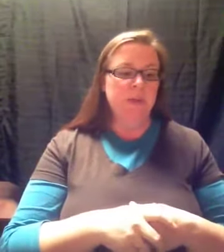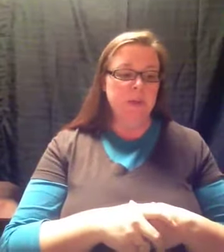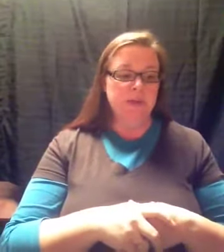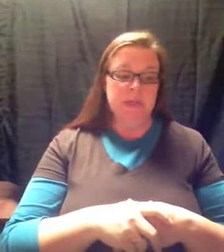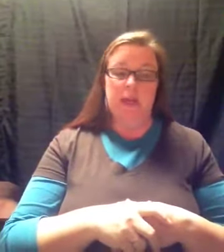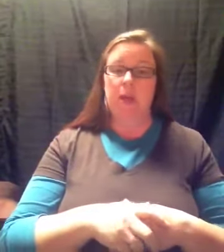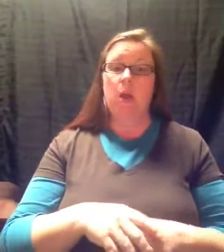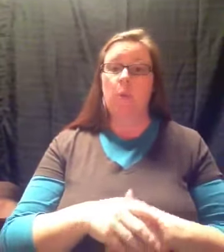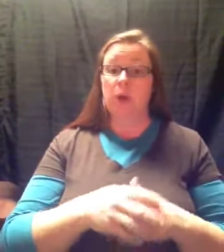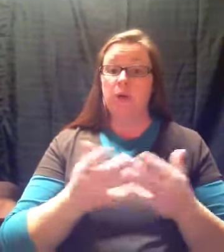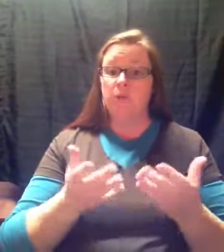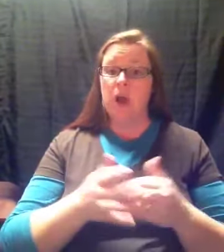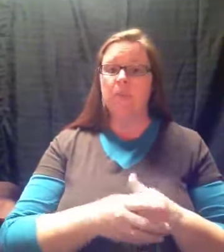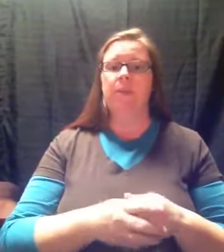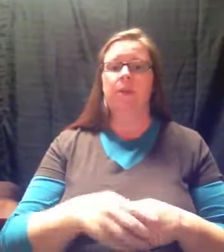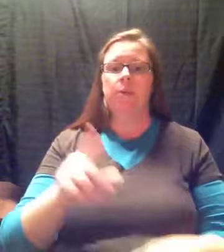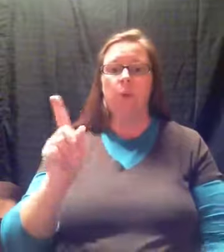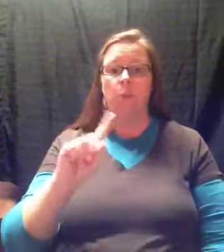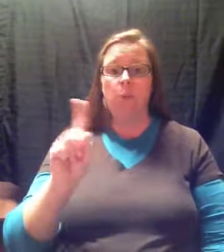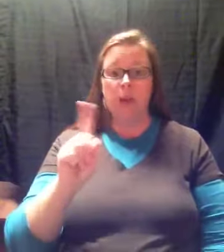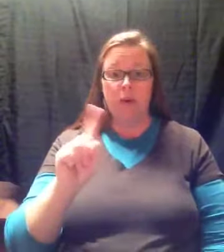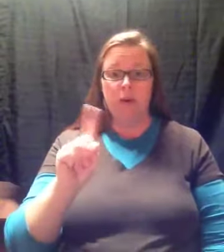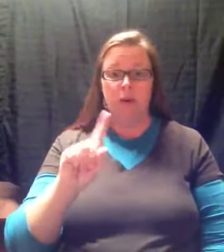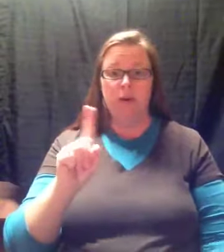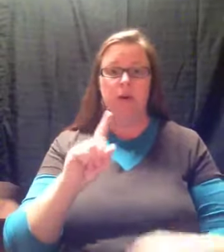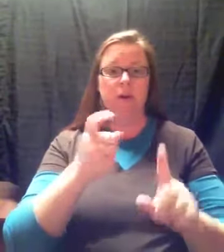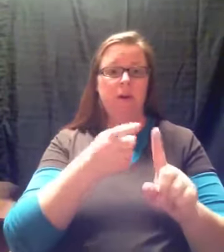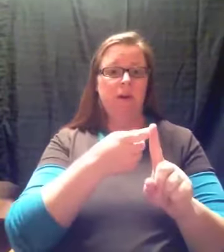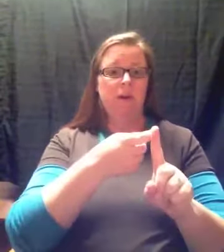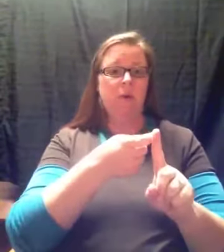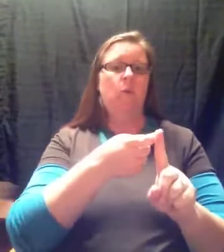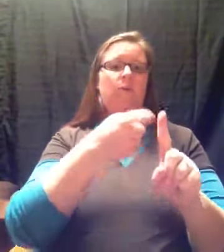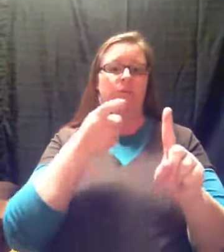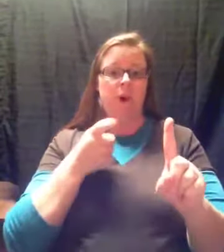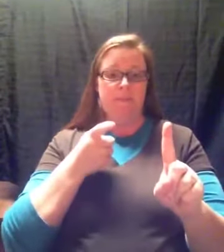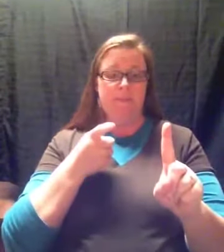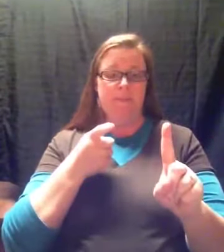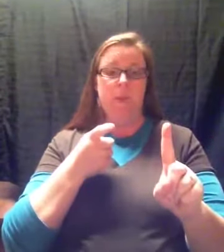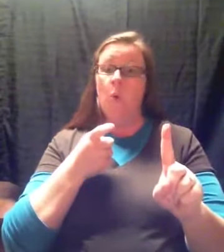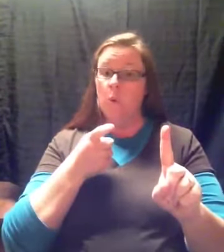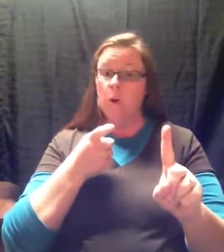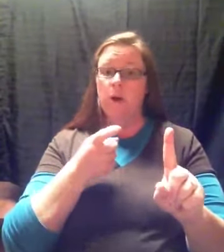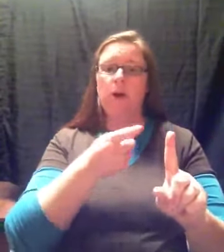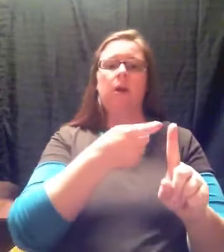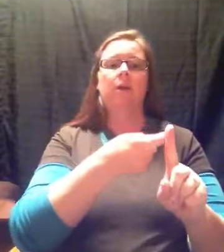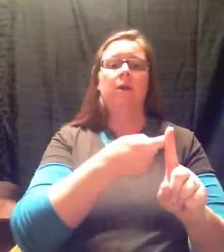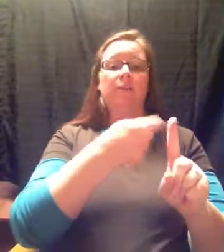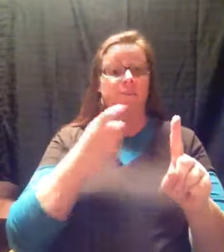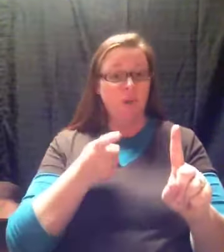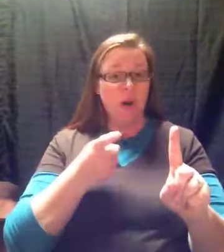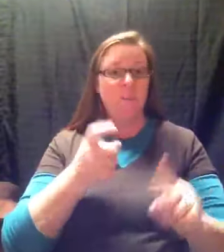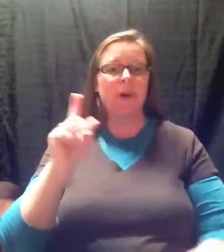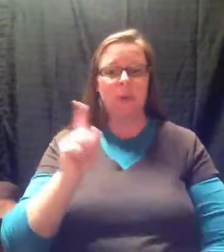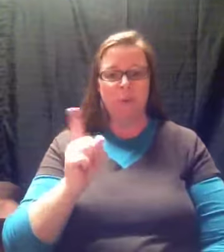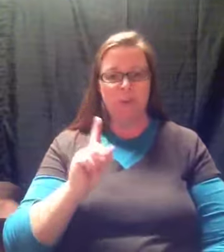can say, where are you from? You go, where from? Or from